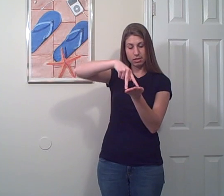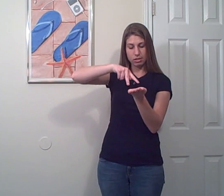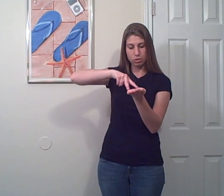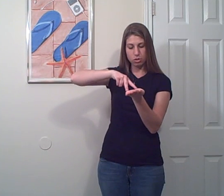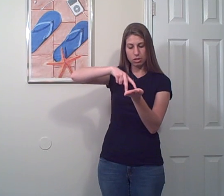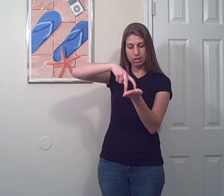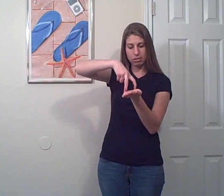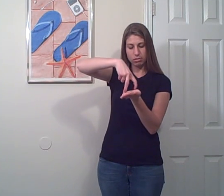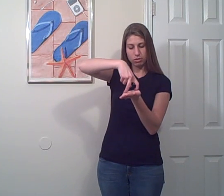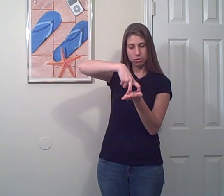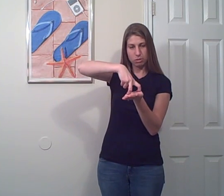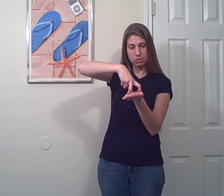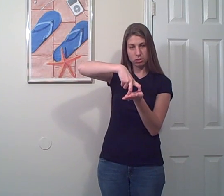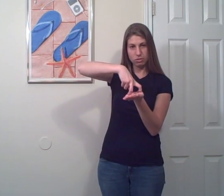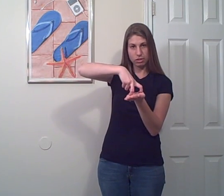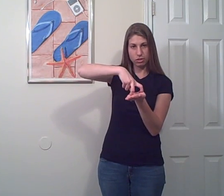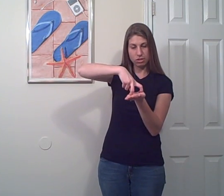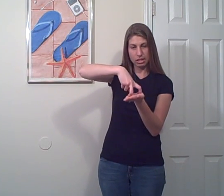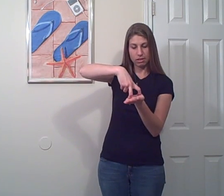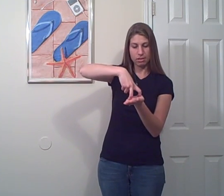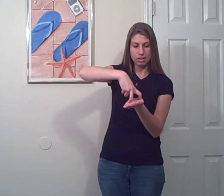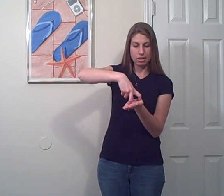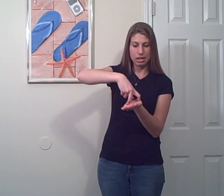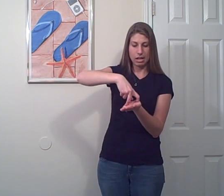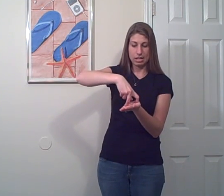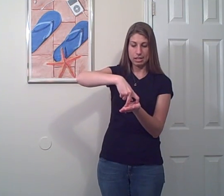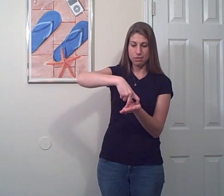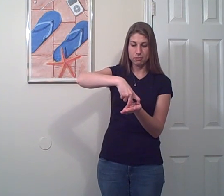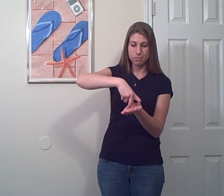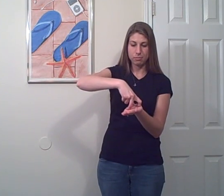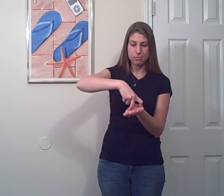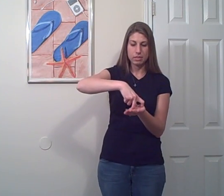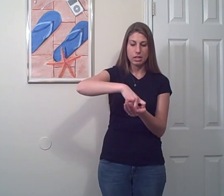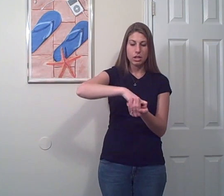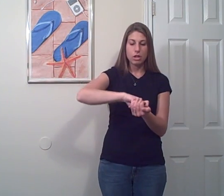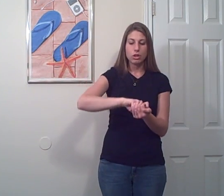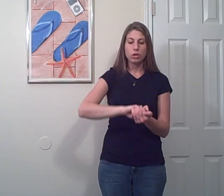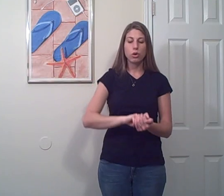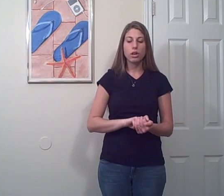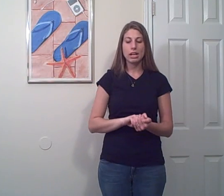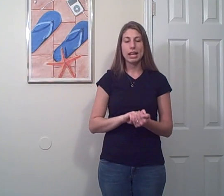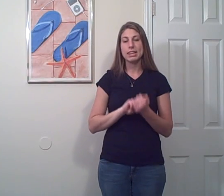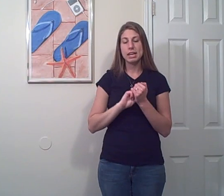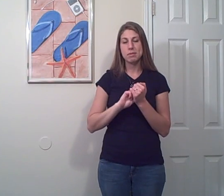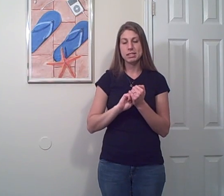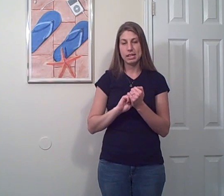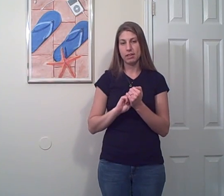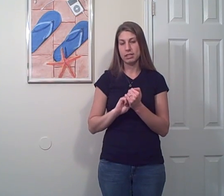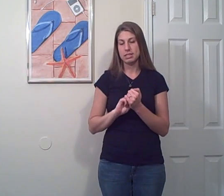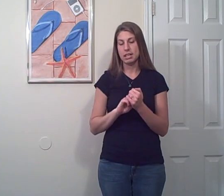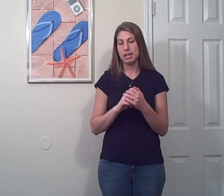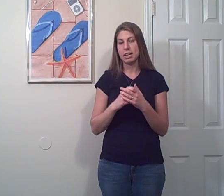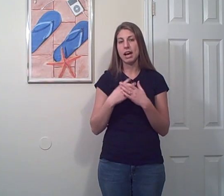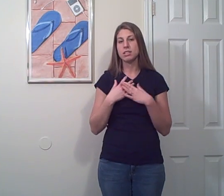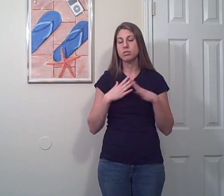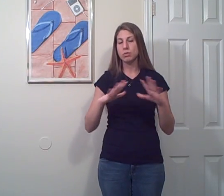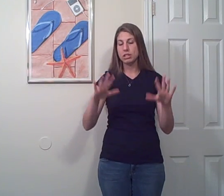So when you kneel, you just bend your fingers down. I kneel. Lord, I lay me down. That's saying I